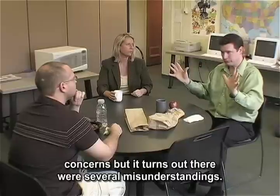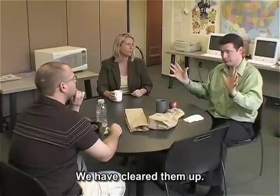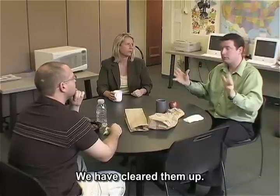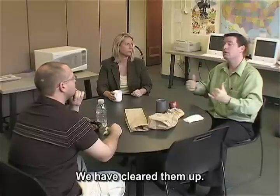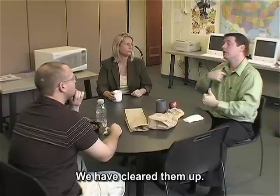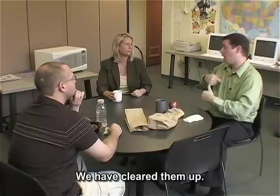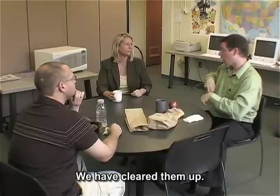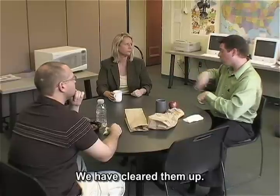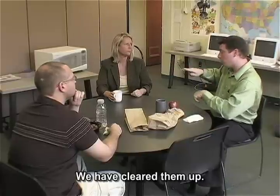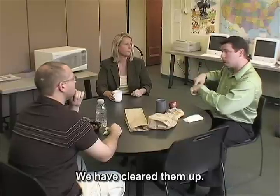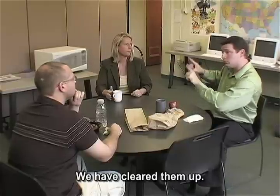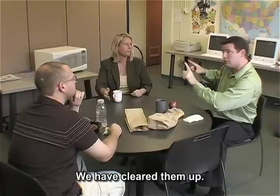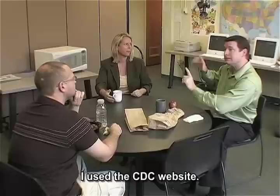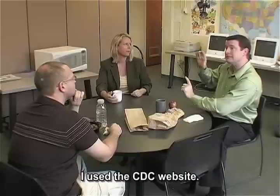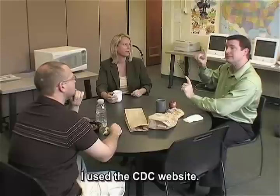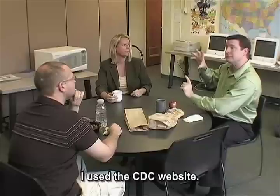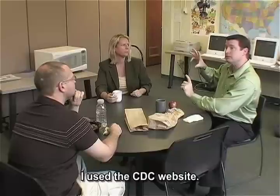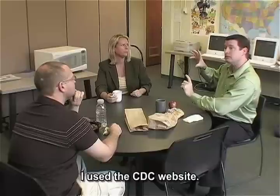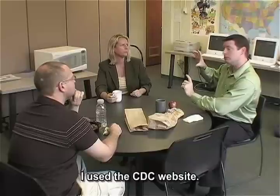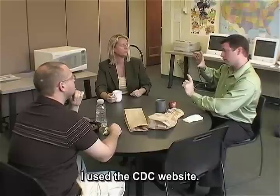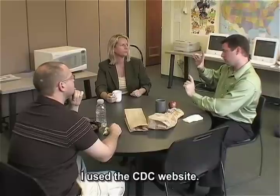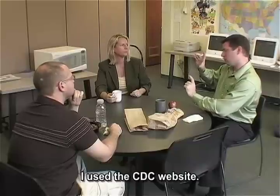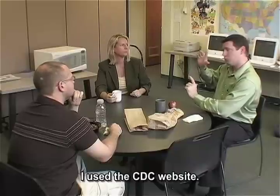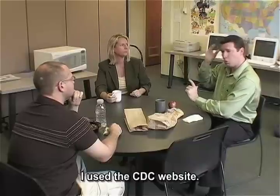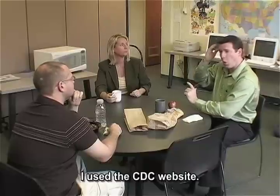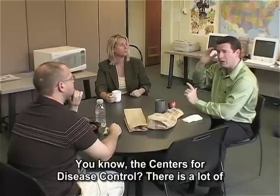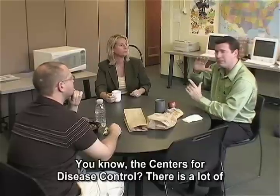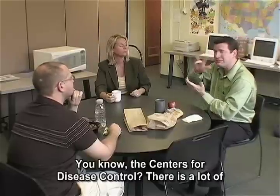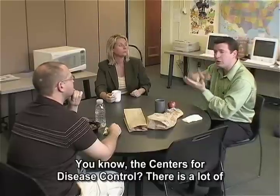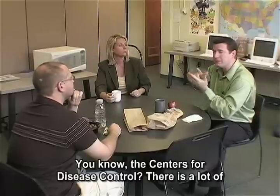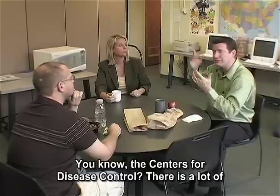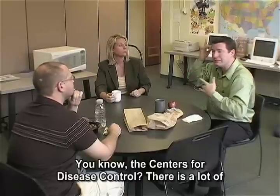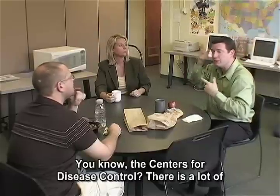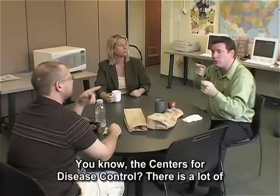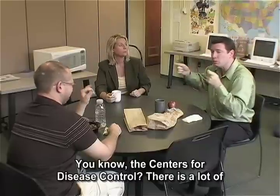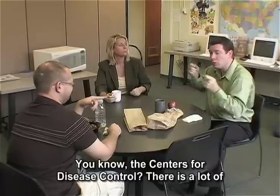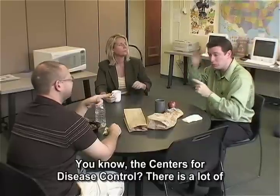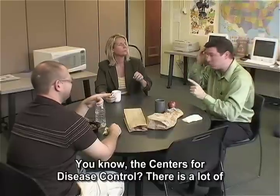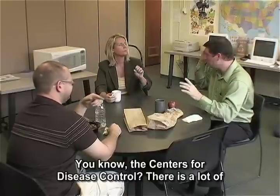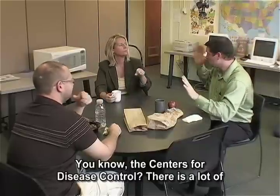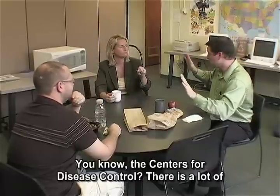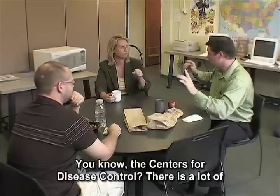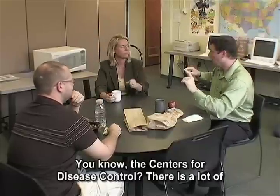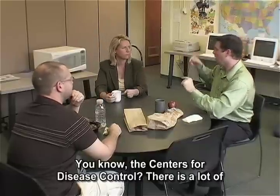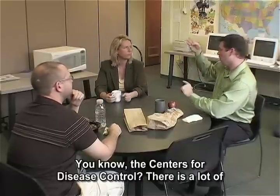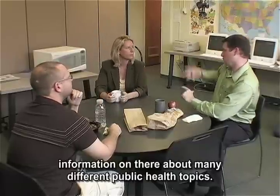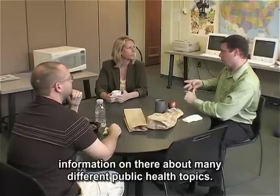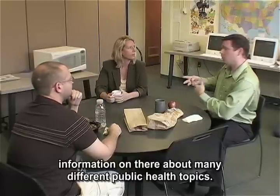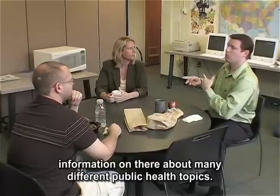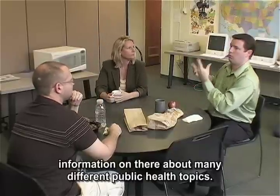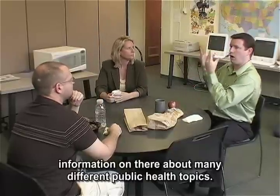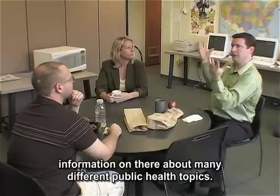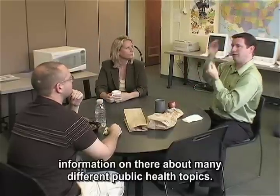cleared them up. I used the CDC website, you know, the Centers for Disease Control. There's a lot of information on there